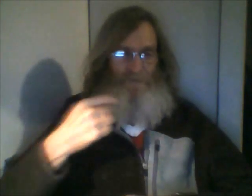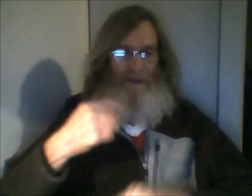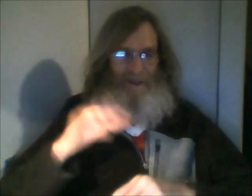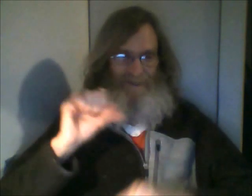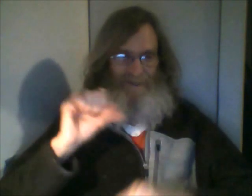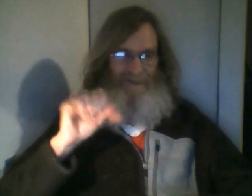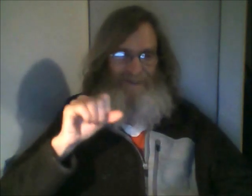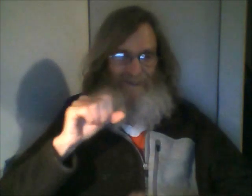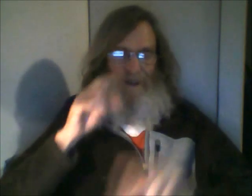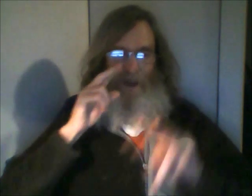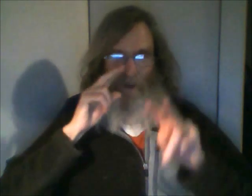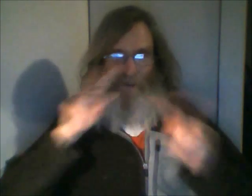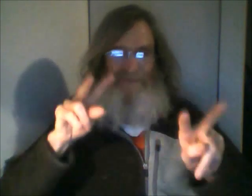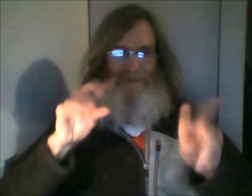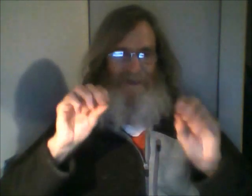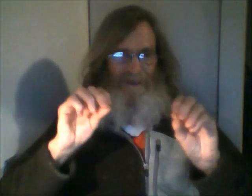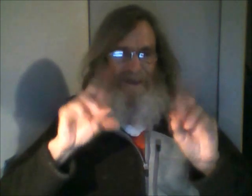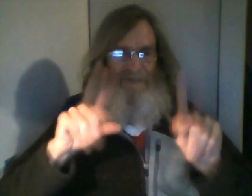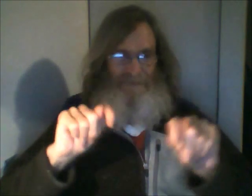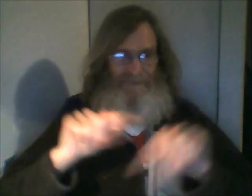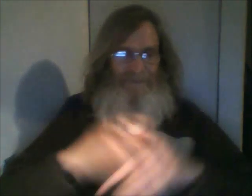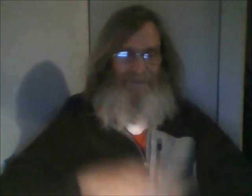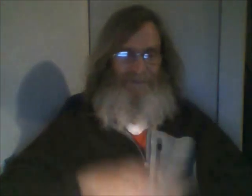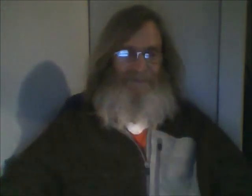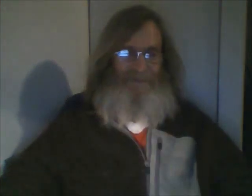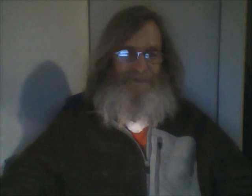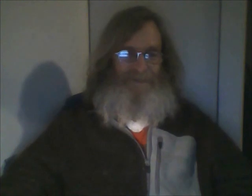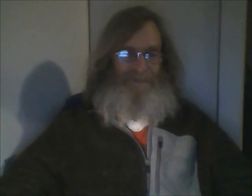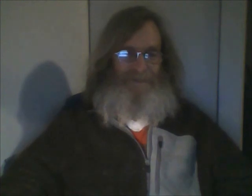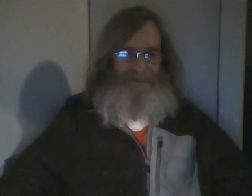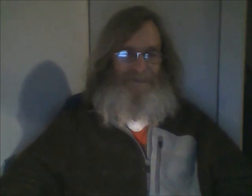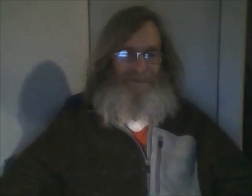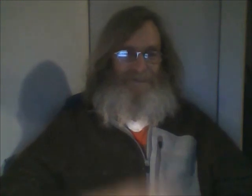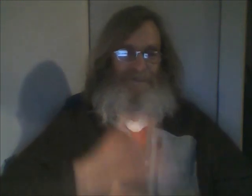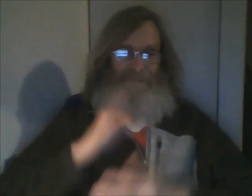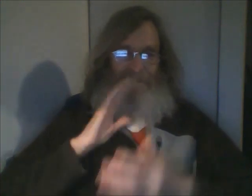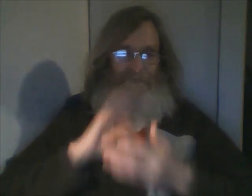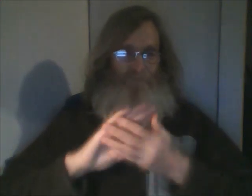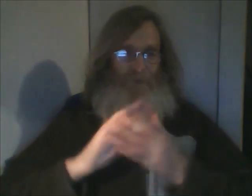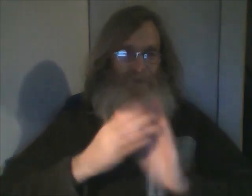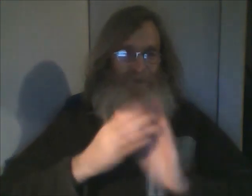about 1,000 degrees Celsius.